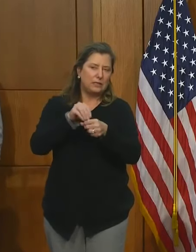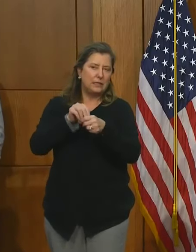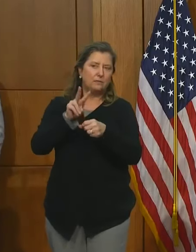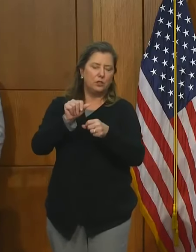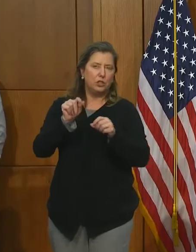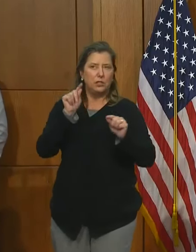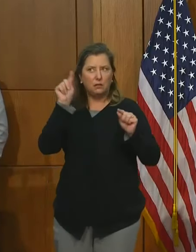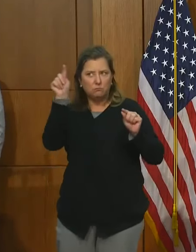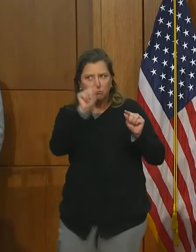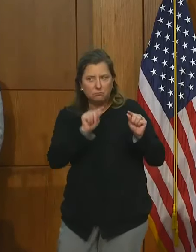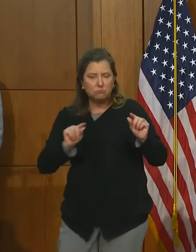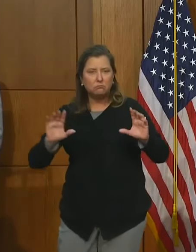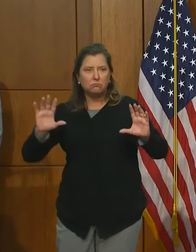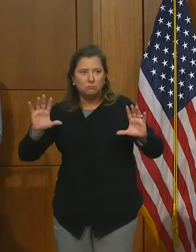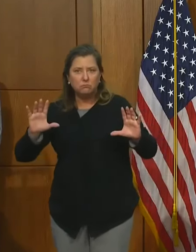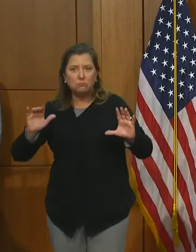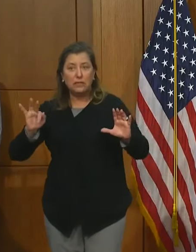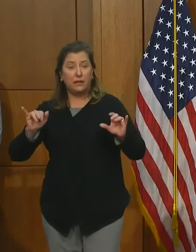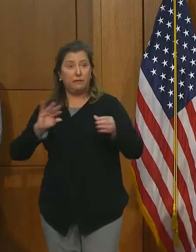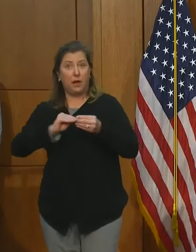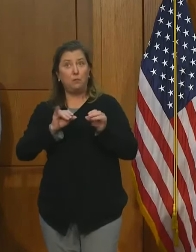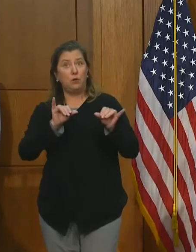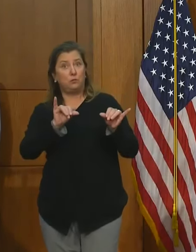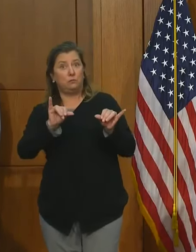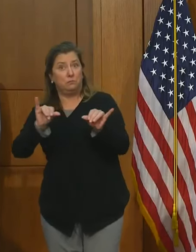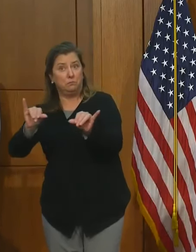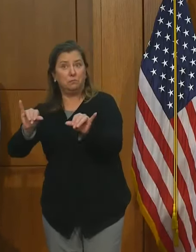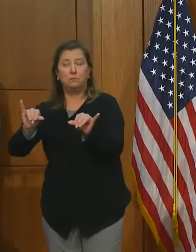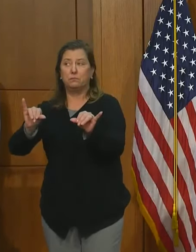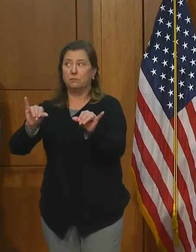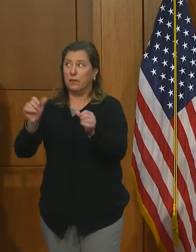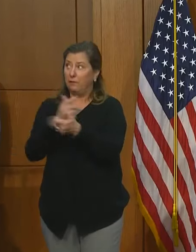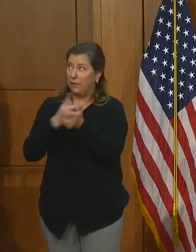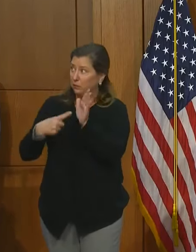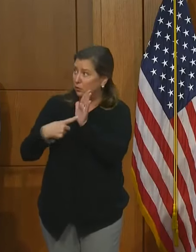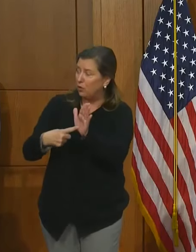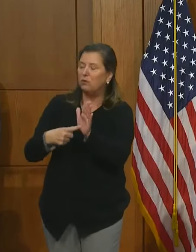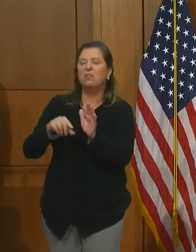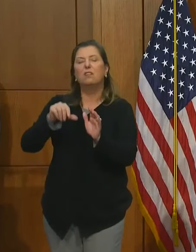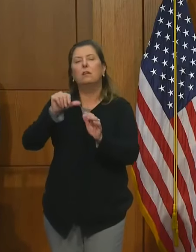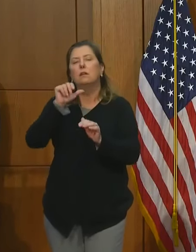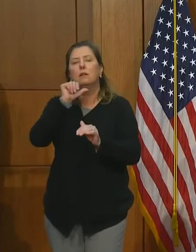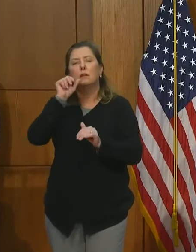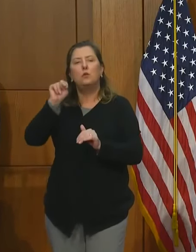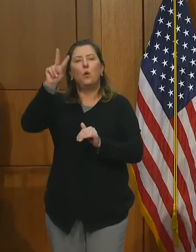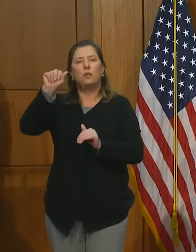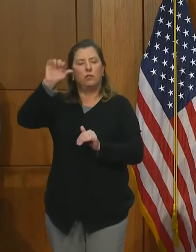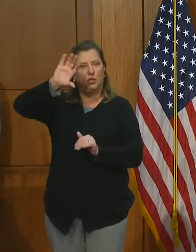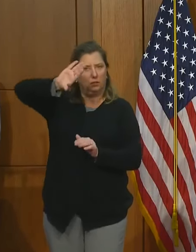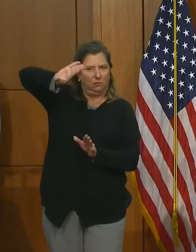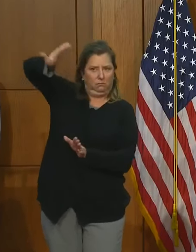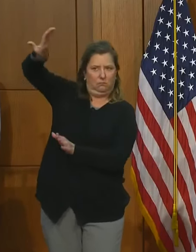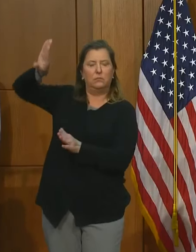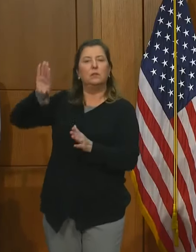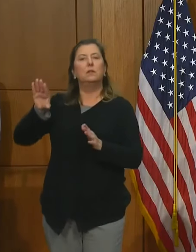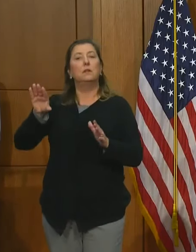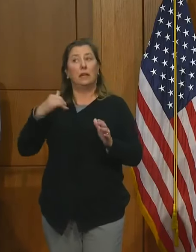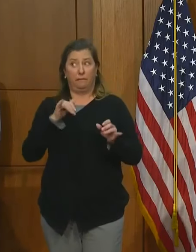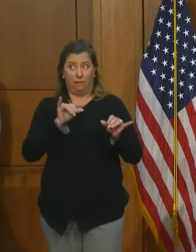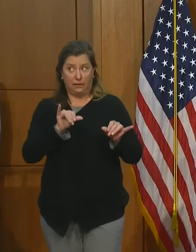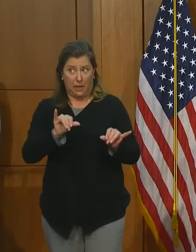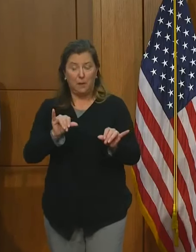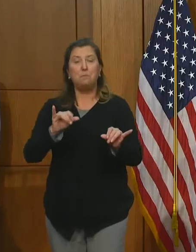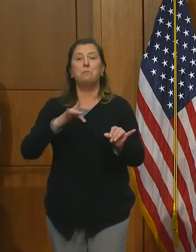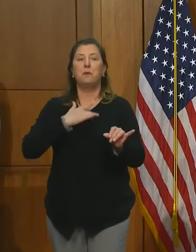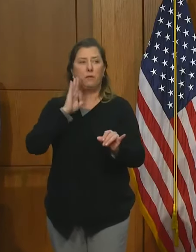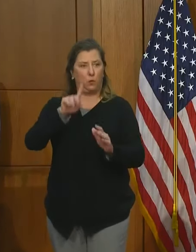Virginia that we talked about today, aside from Northern Virginia, that I anticipate that we will go into